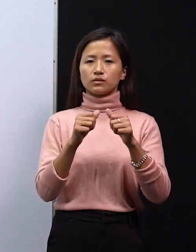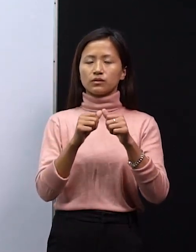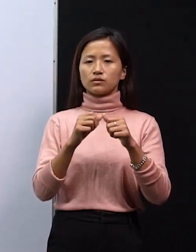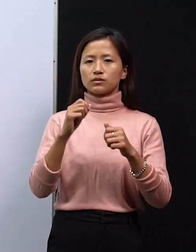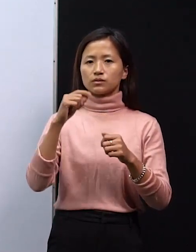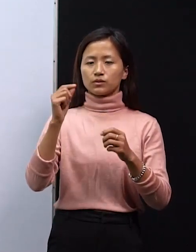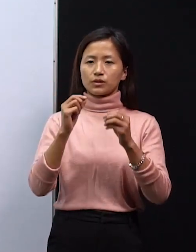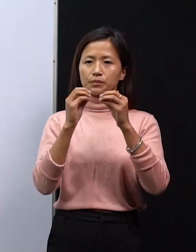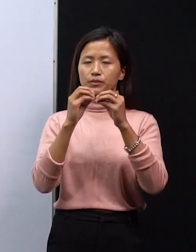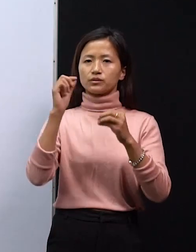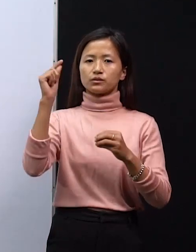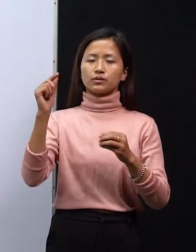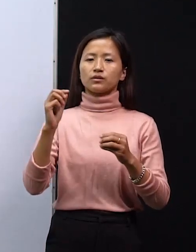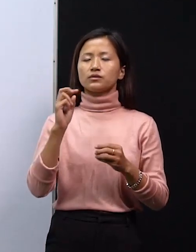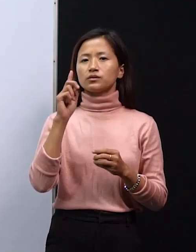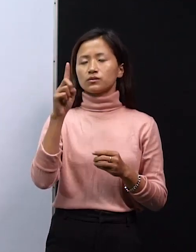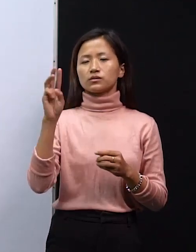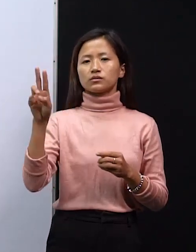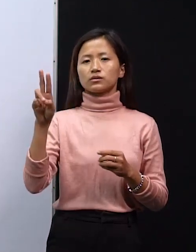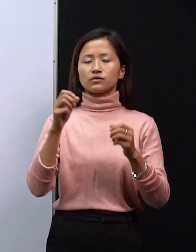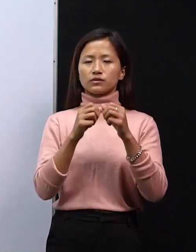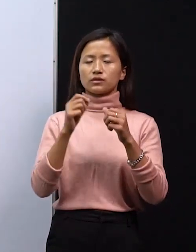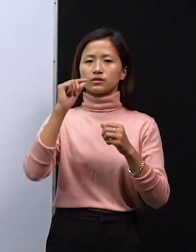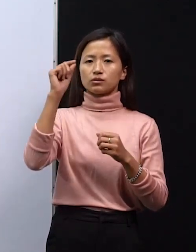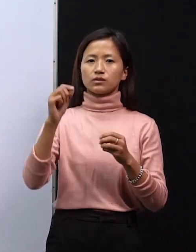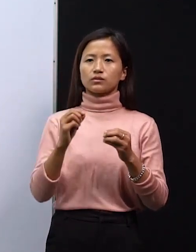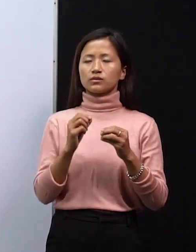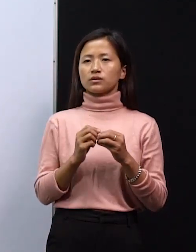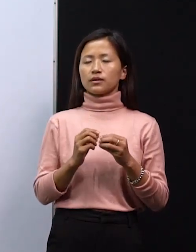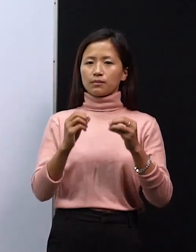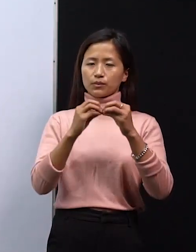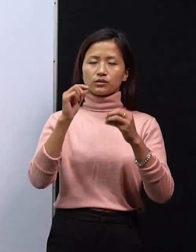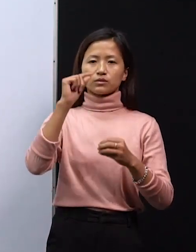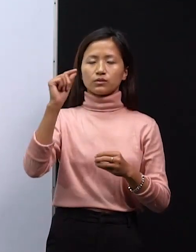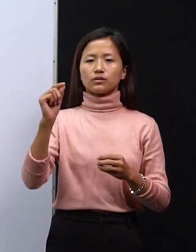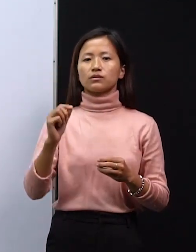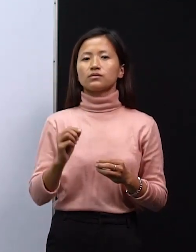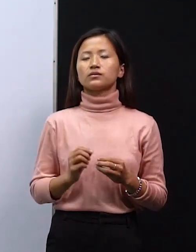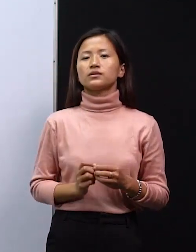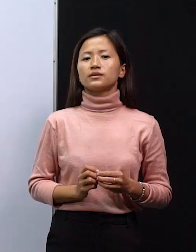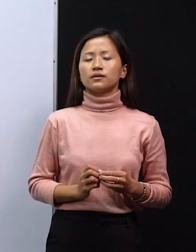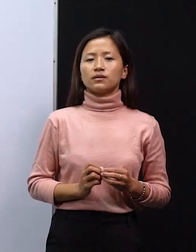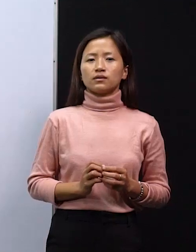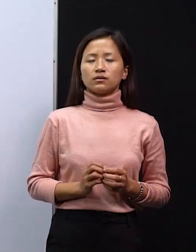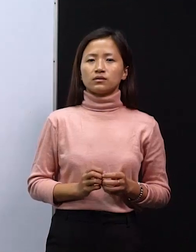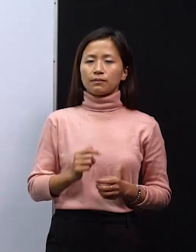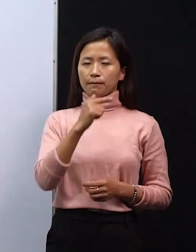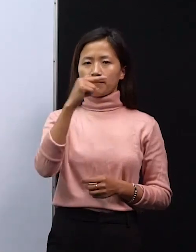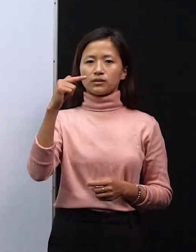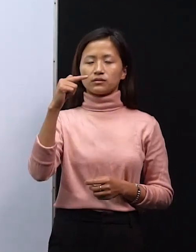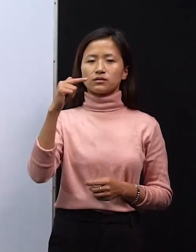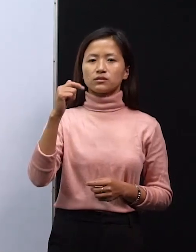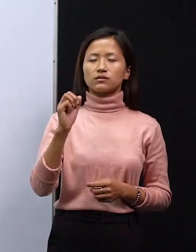square plus 12a square b square. When you multiply 4 into 3, you get 12